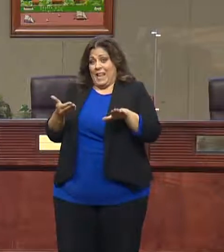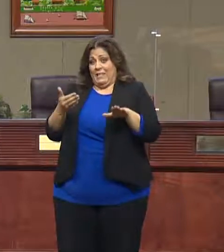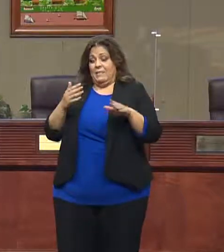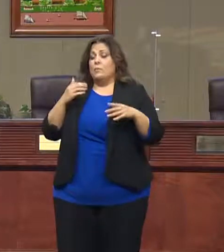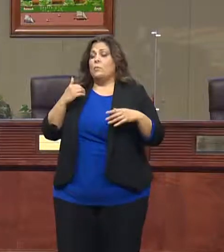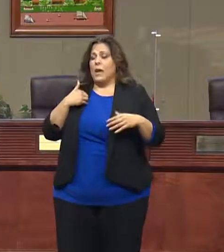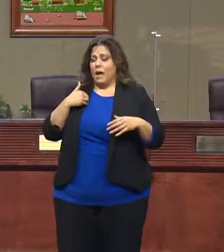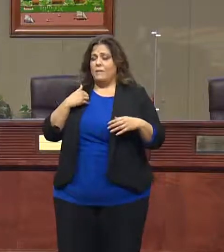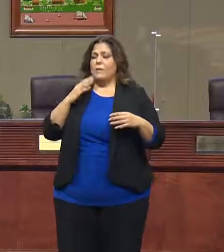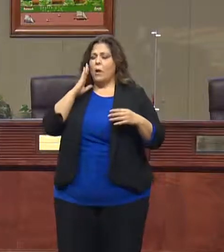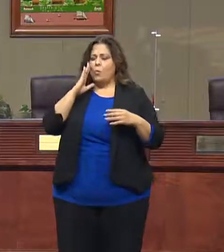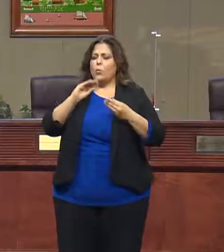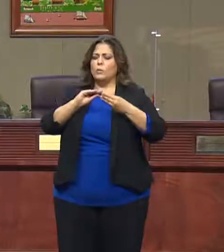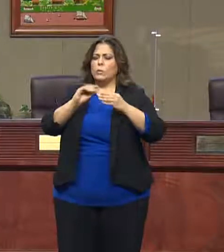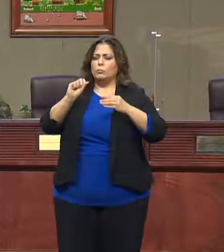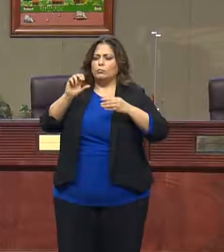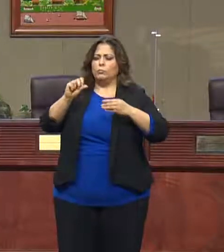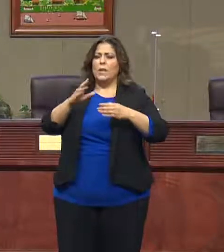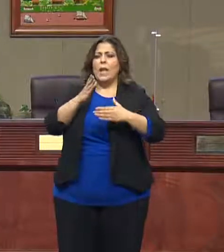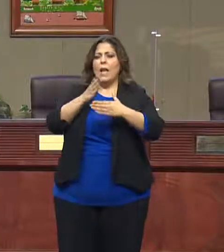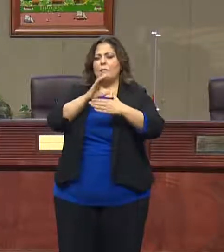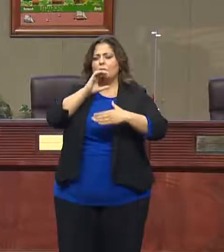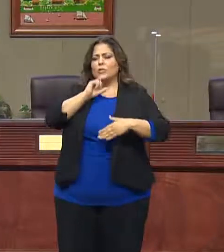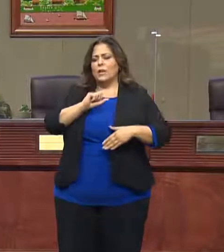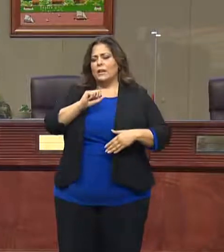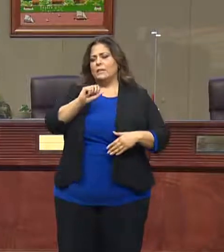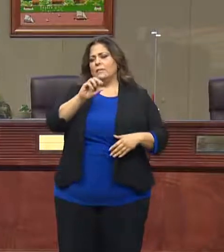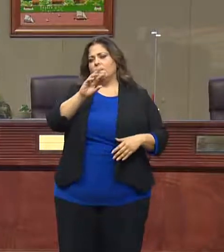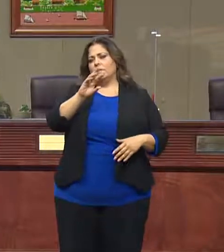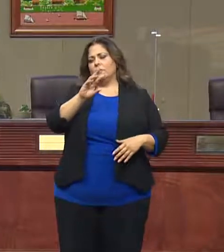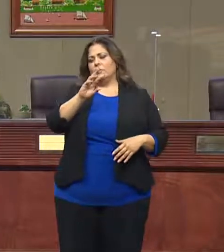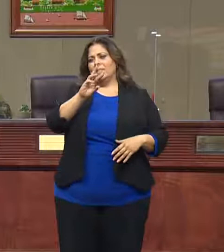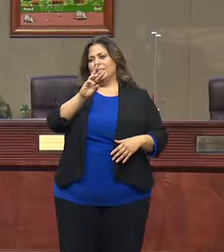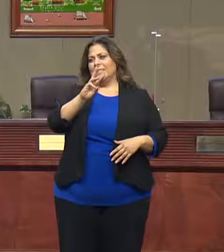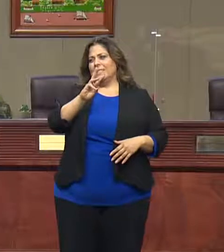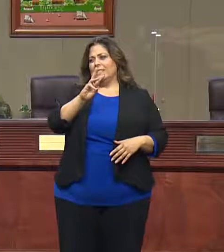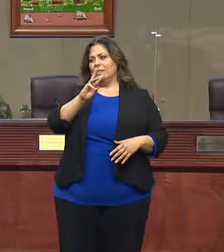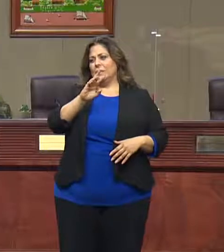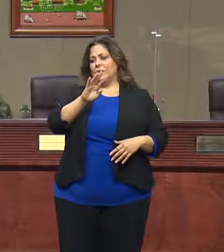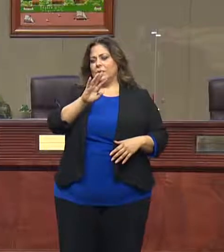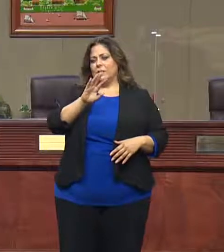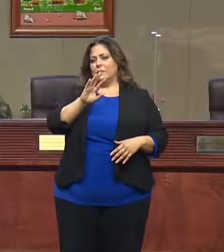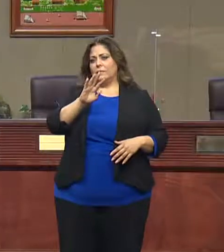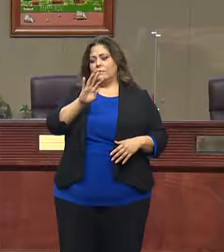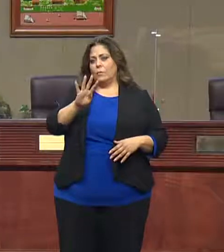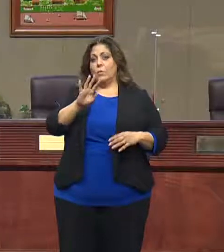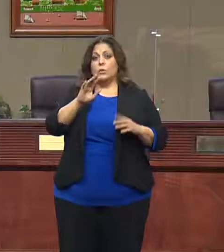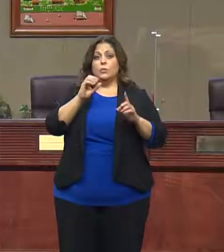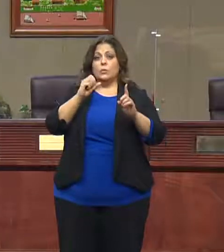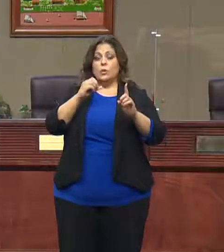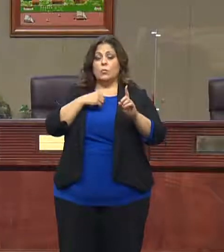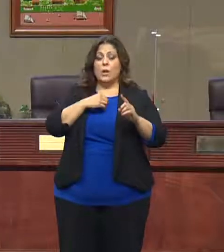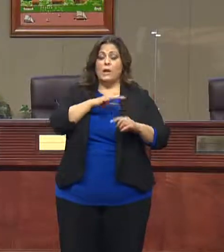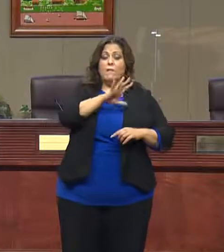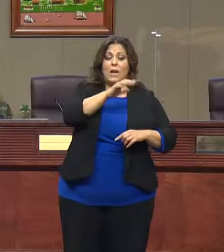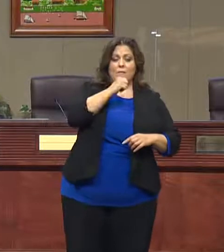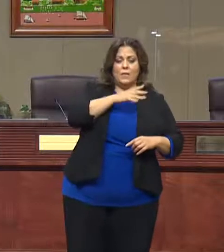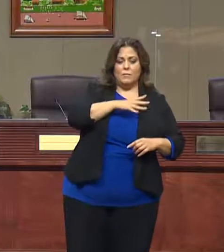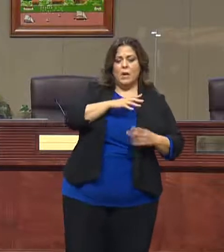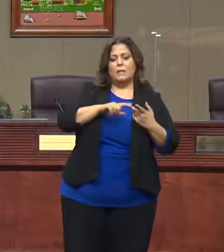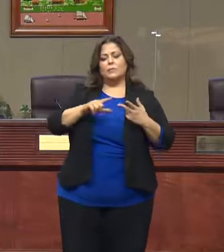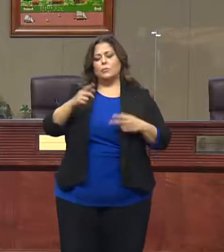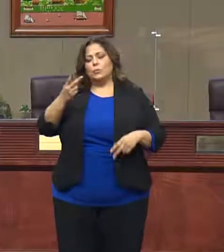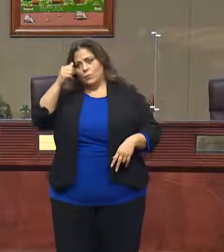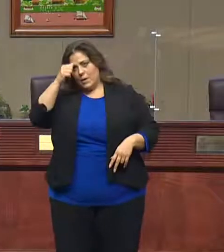numbers. And the median was 64.5. Those are 8 additional deaths. There were 5 female, 3 male,